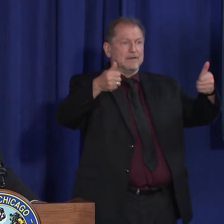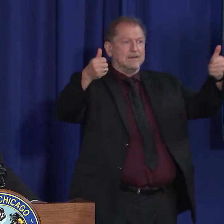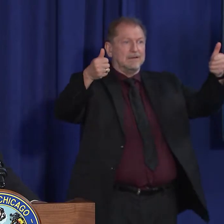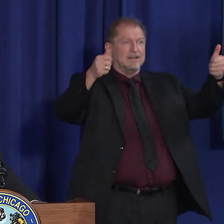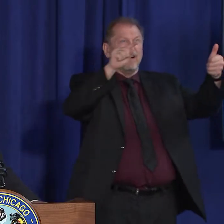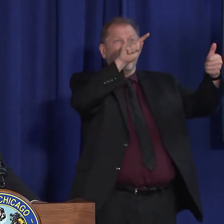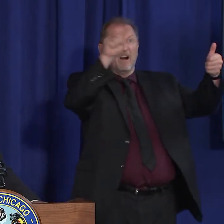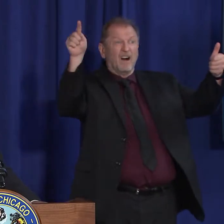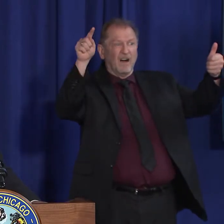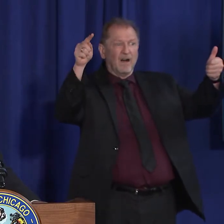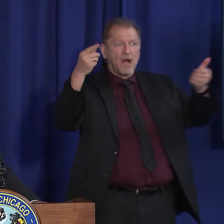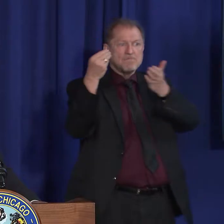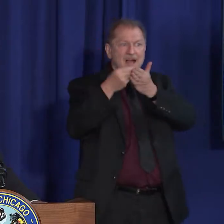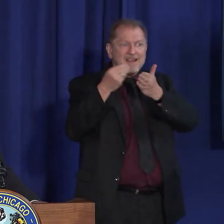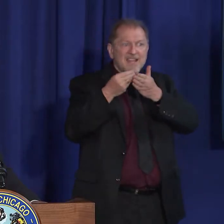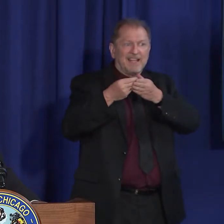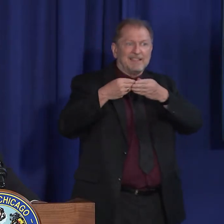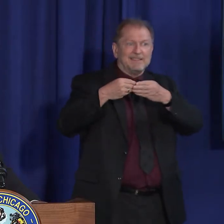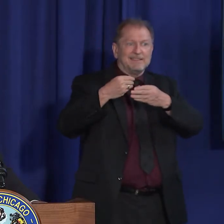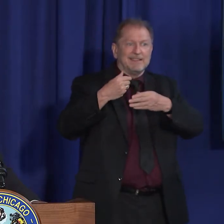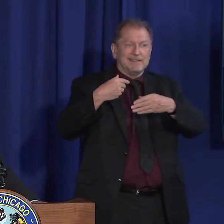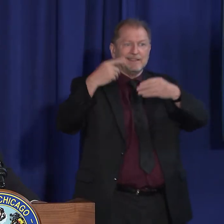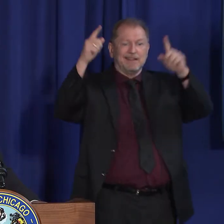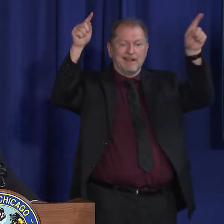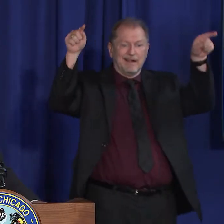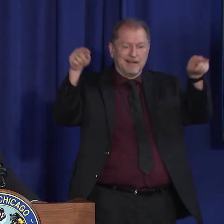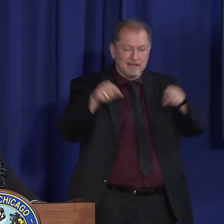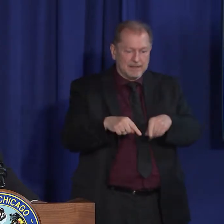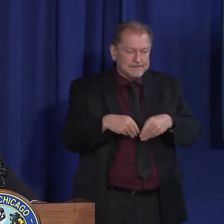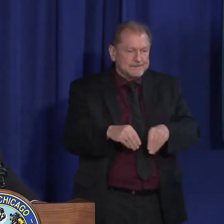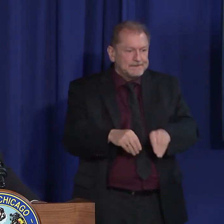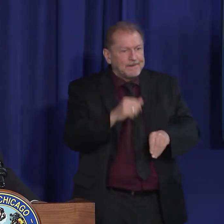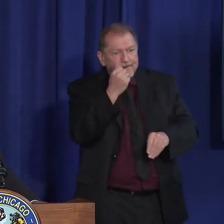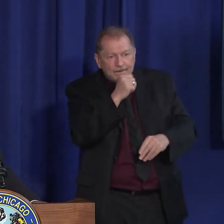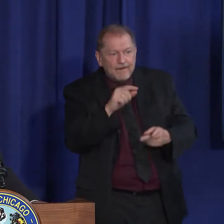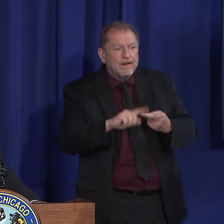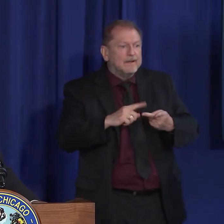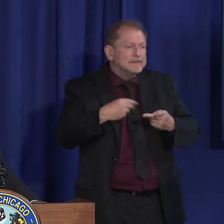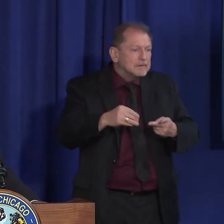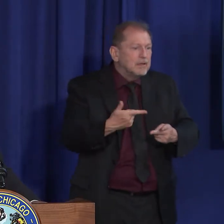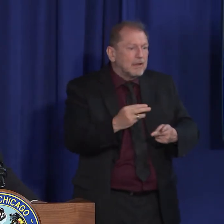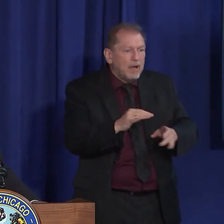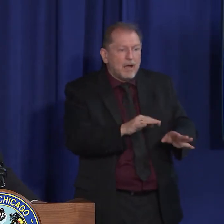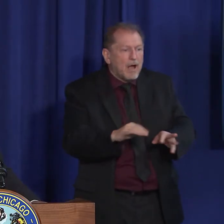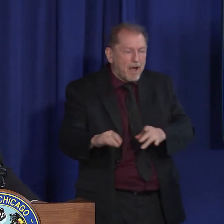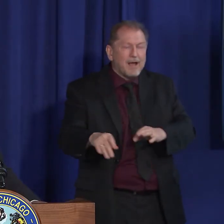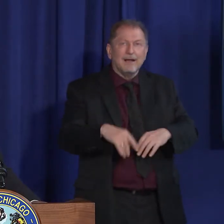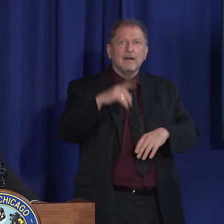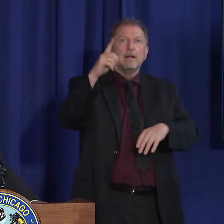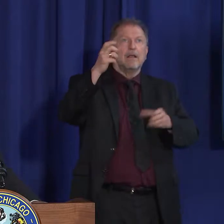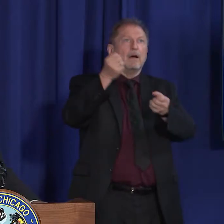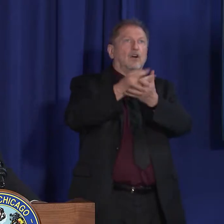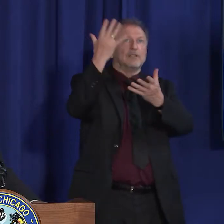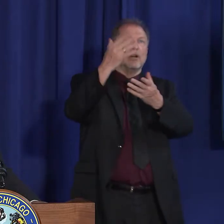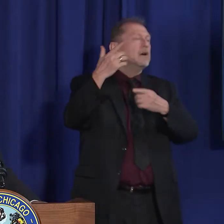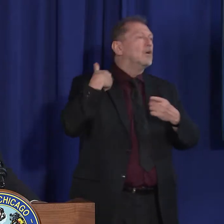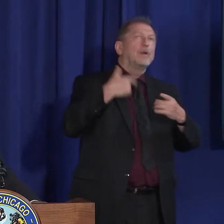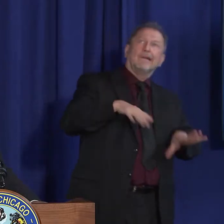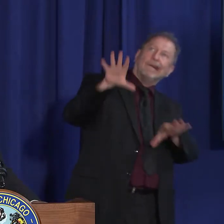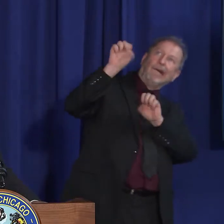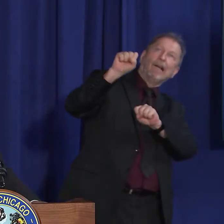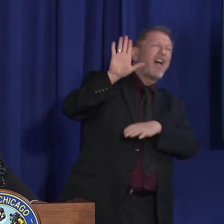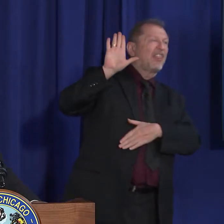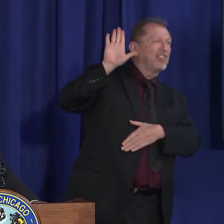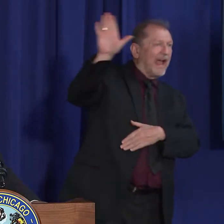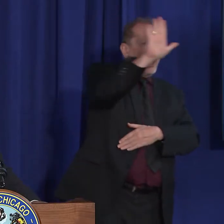of money at the expense of the lives of residents in our city. We must stand up and be unified against them. Our common